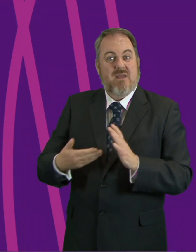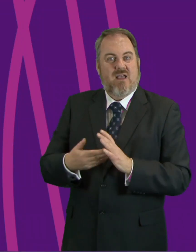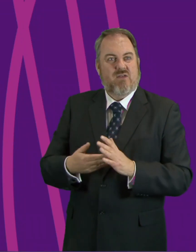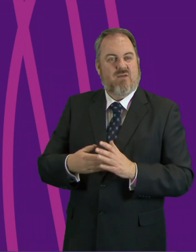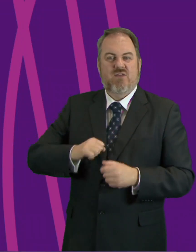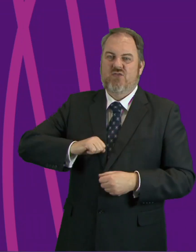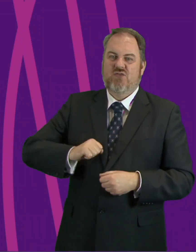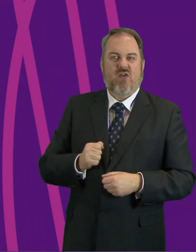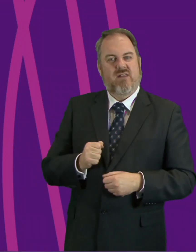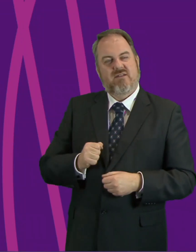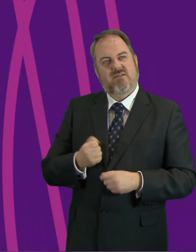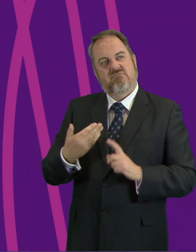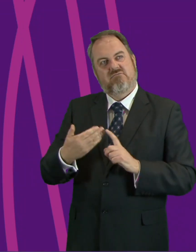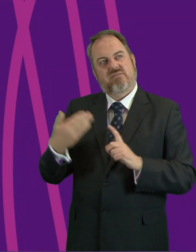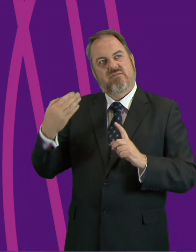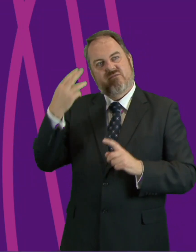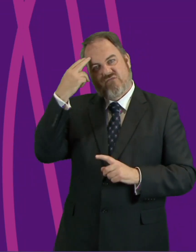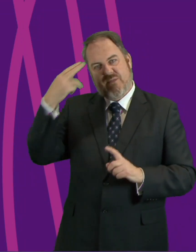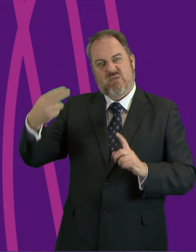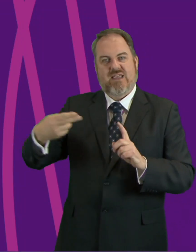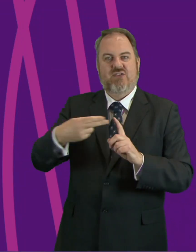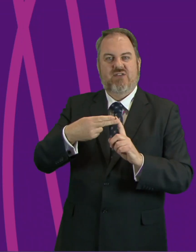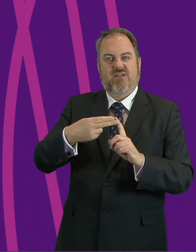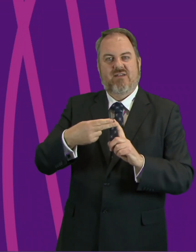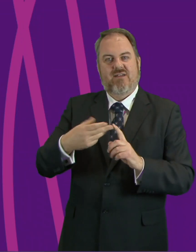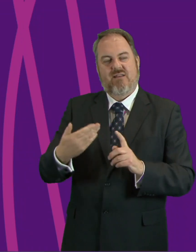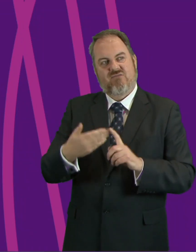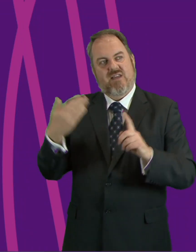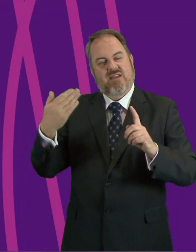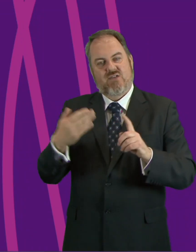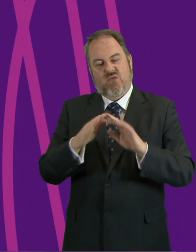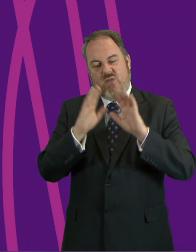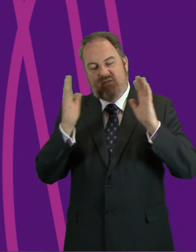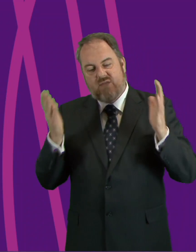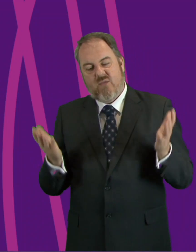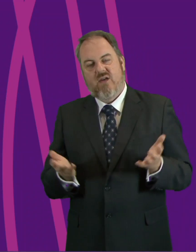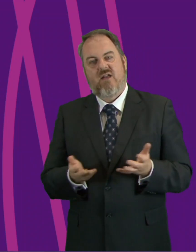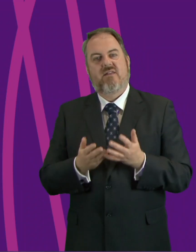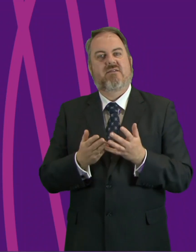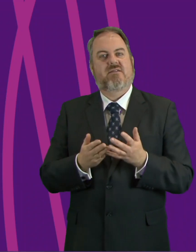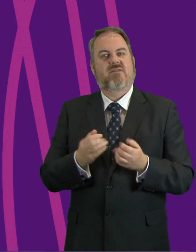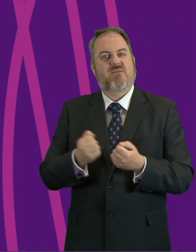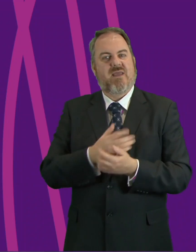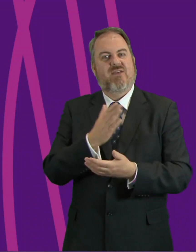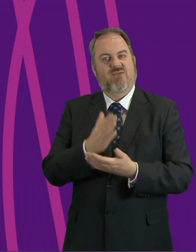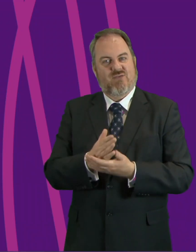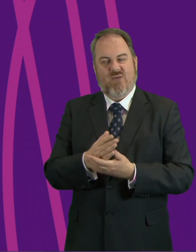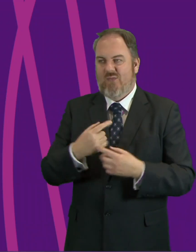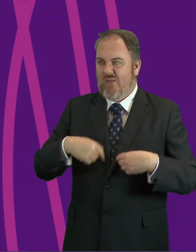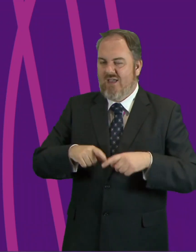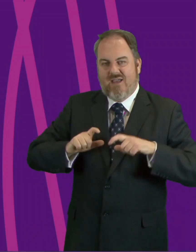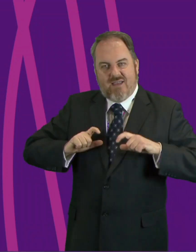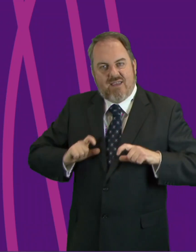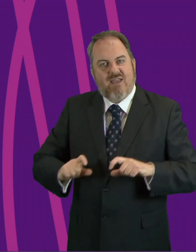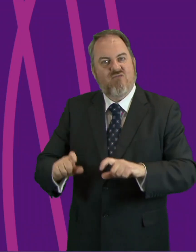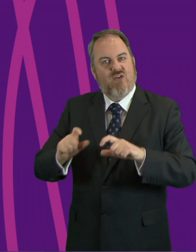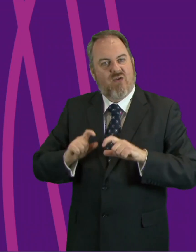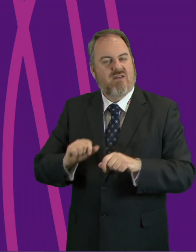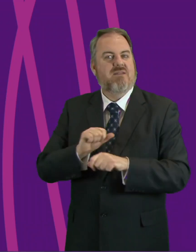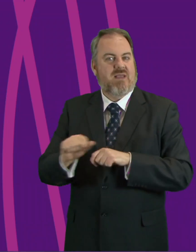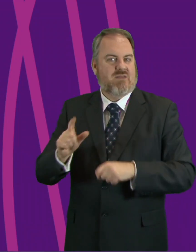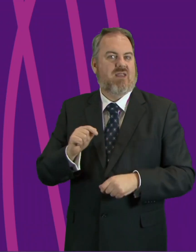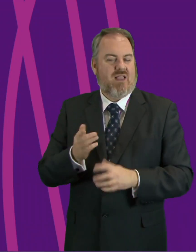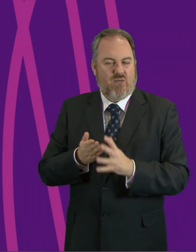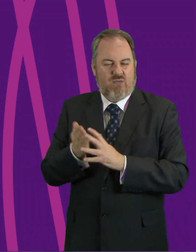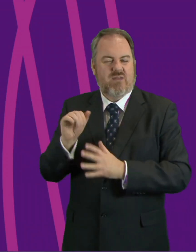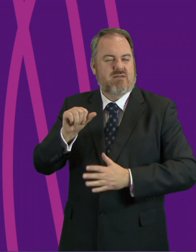to our reputation and how we're seen in the world. And I want to give an assurance that we'll continue to work with it to provide it with support during this difficult time